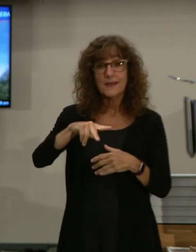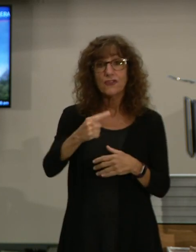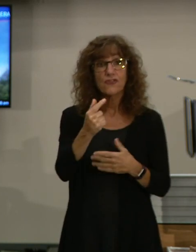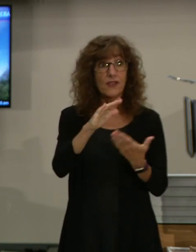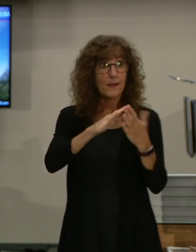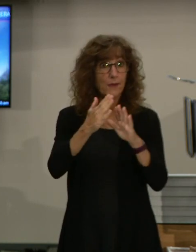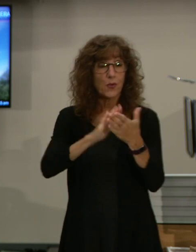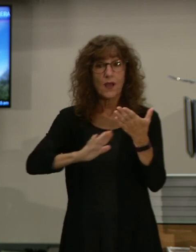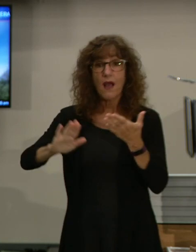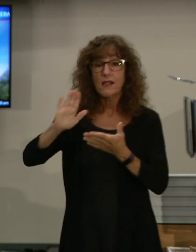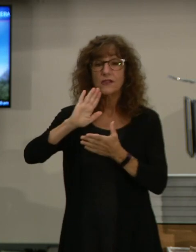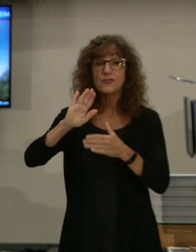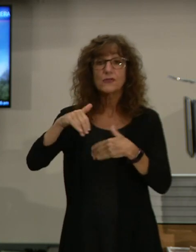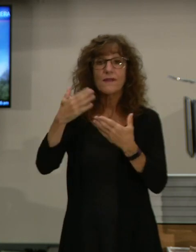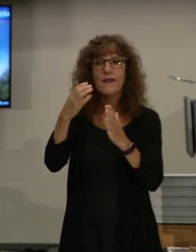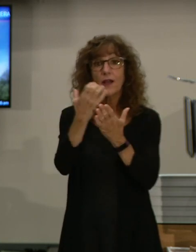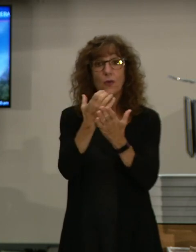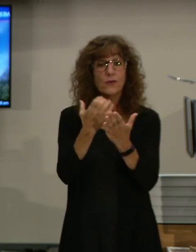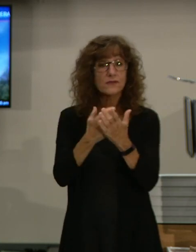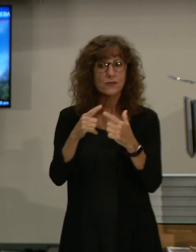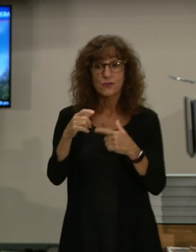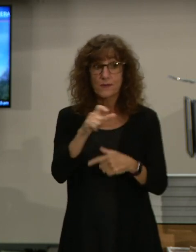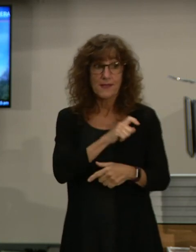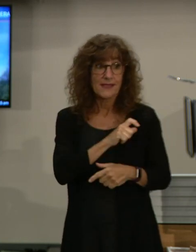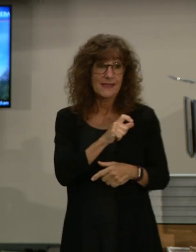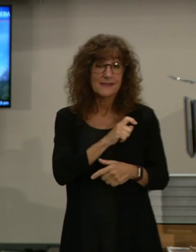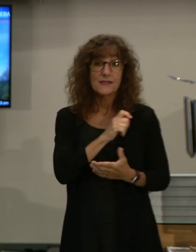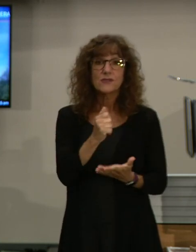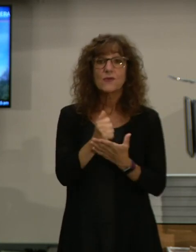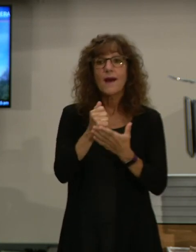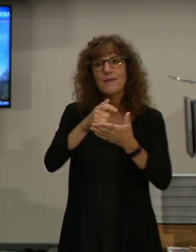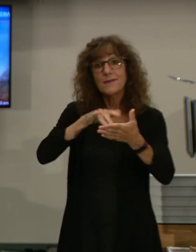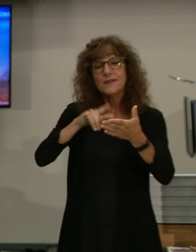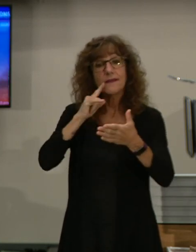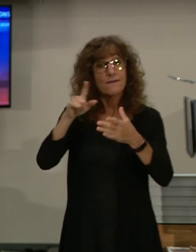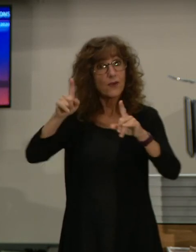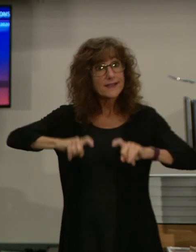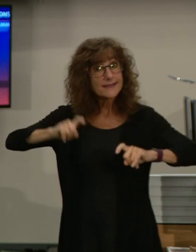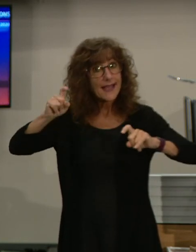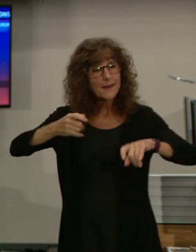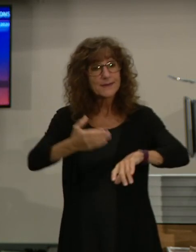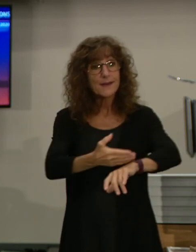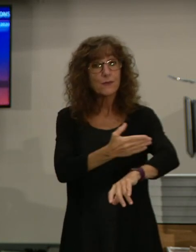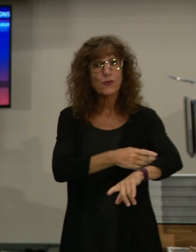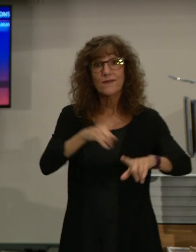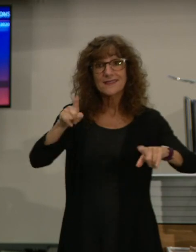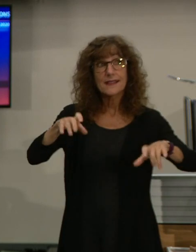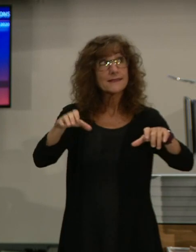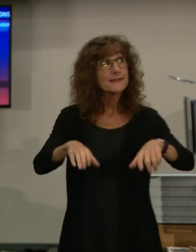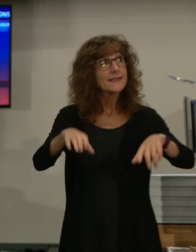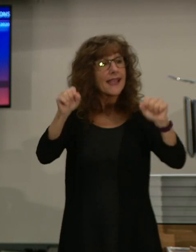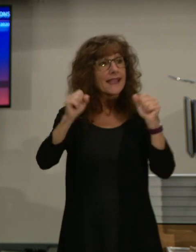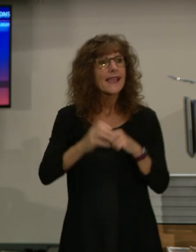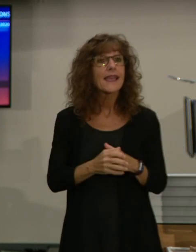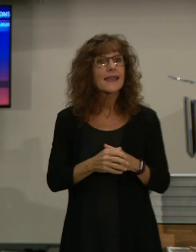Community College, to provide courses to officers to help them study for exams and improve their test taking, to make sure that